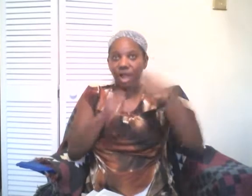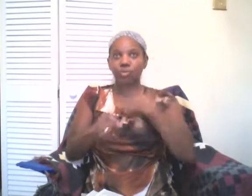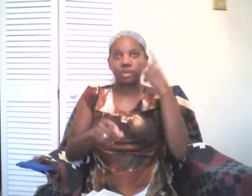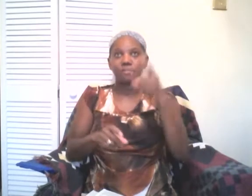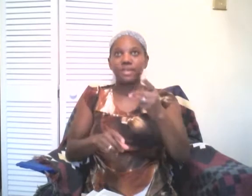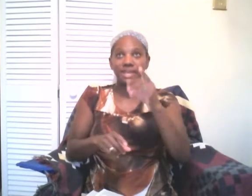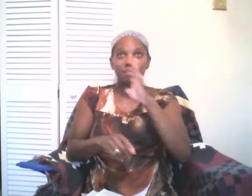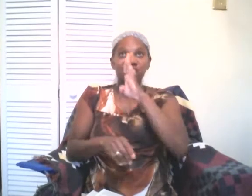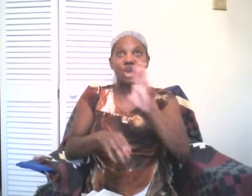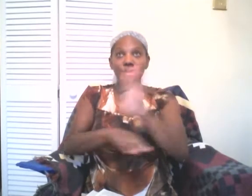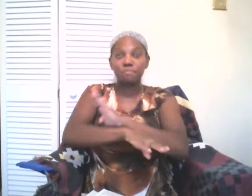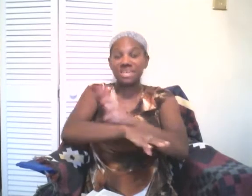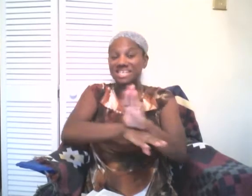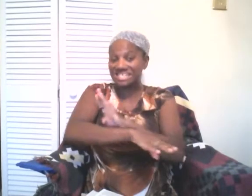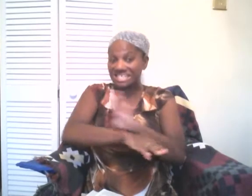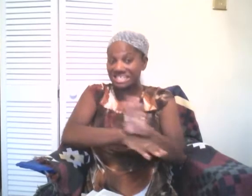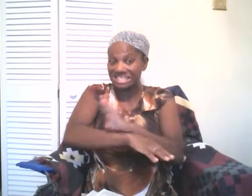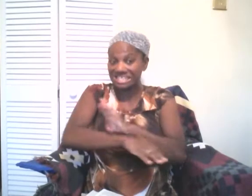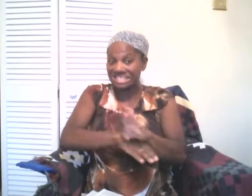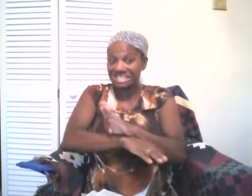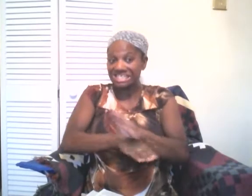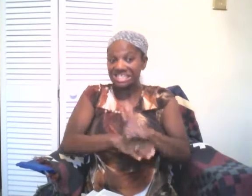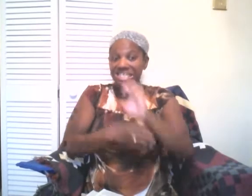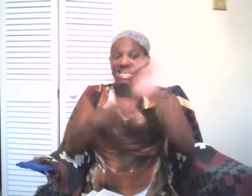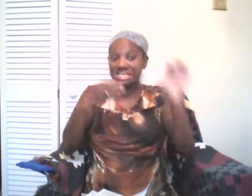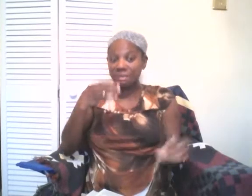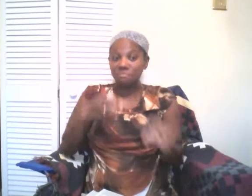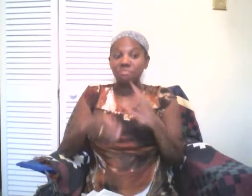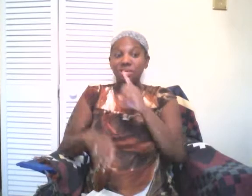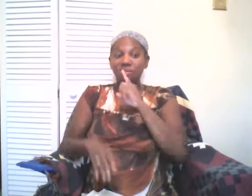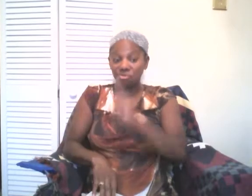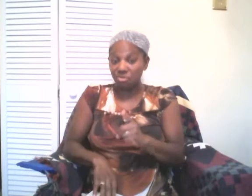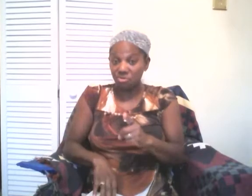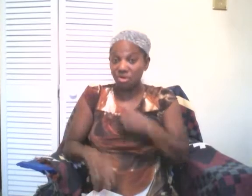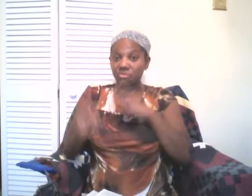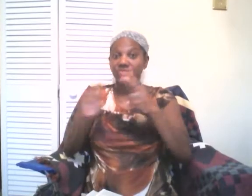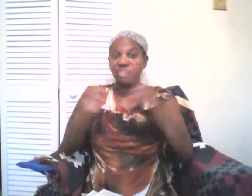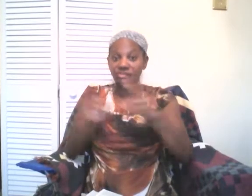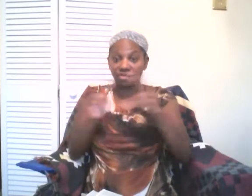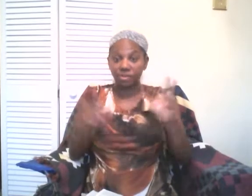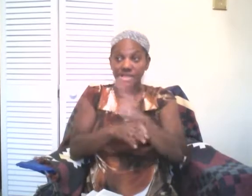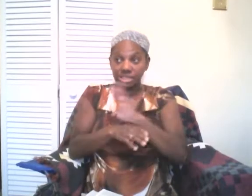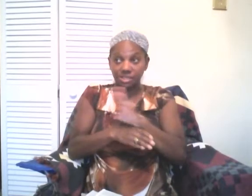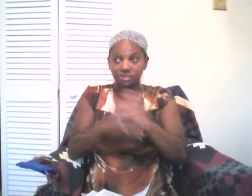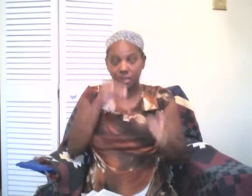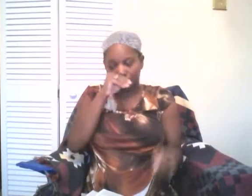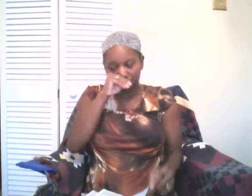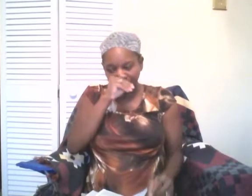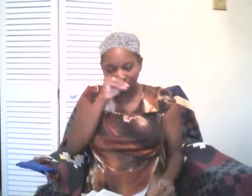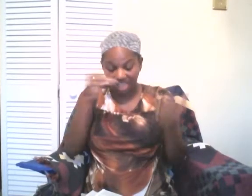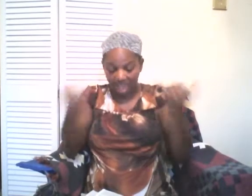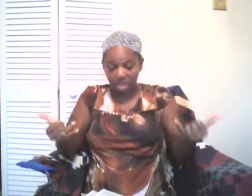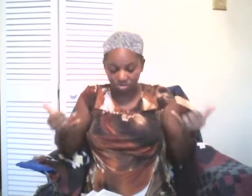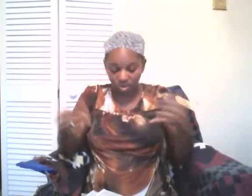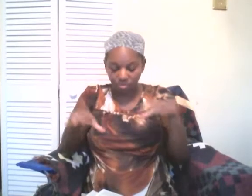would be very busy. It ended up being true. I was very, very busy. So now I'm doing